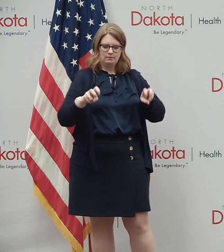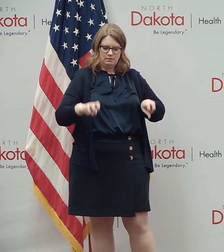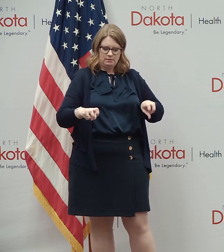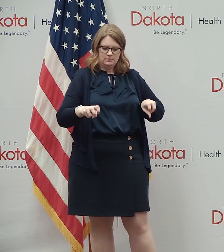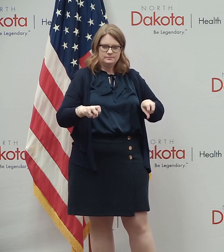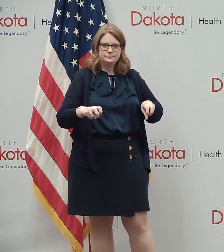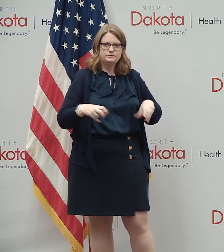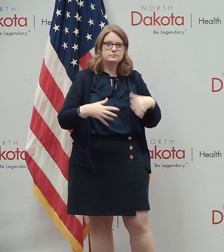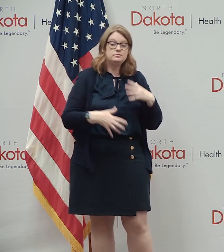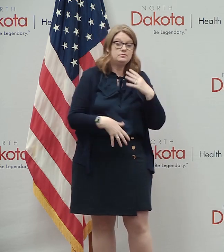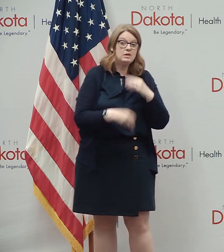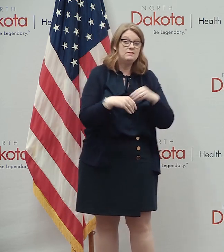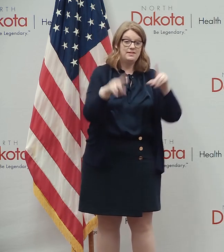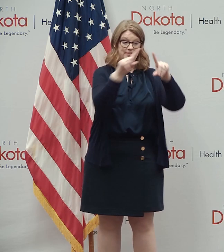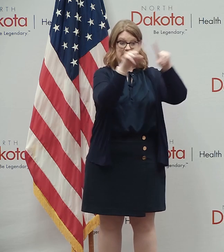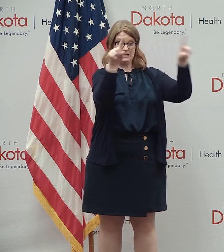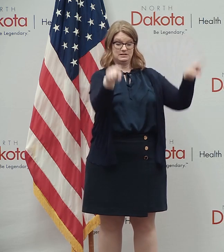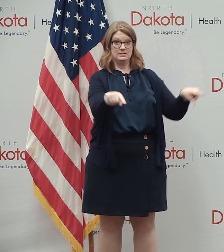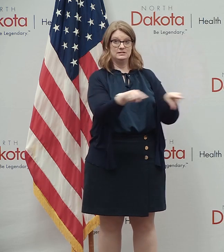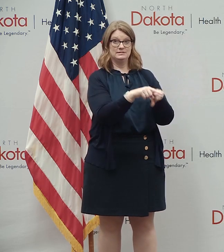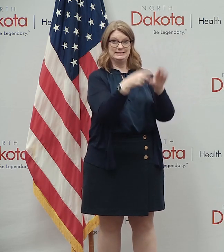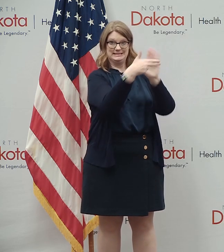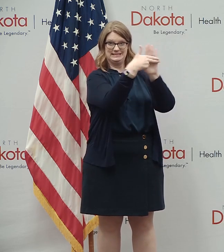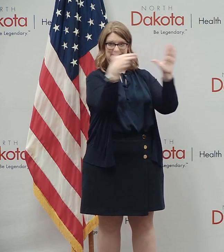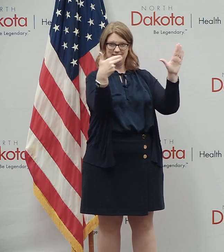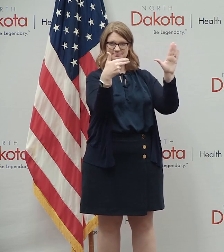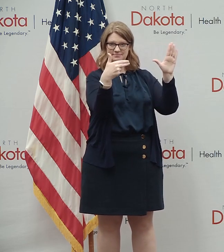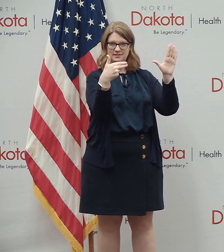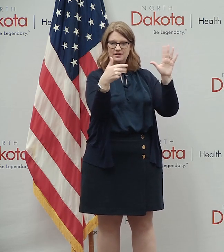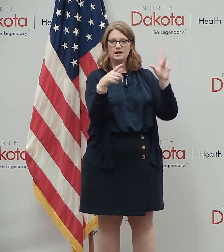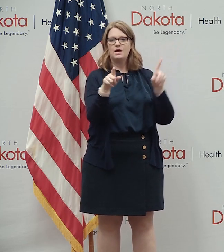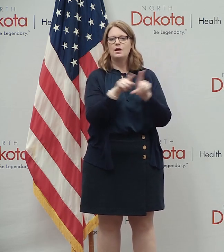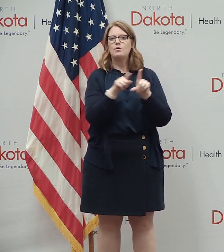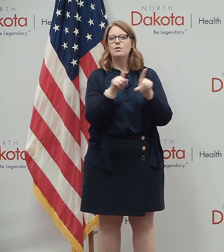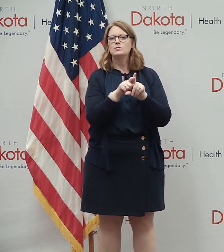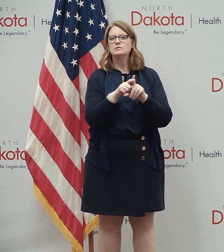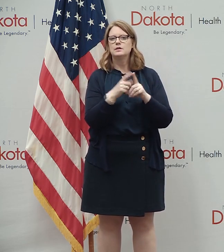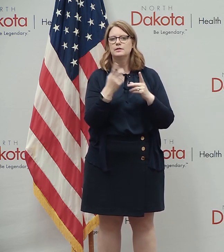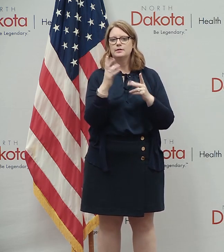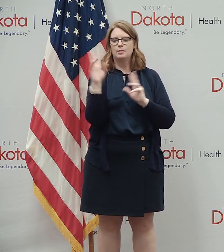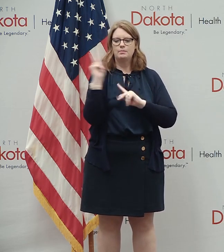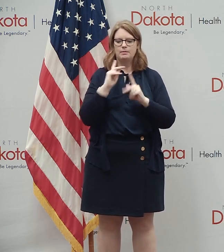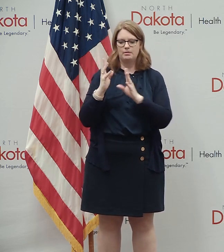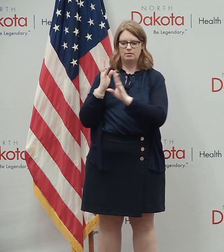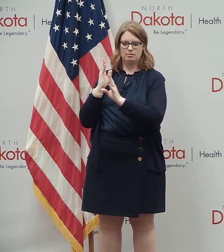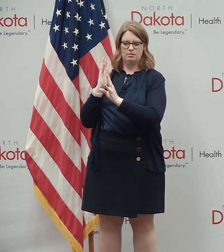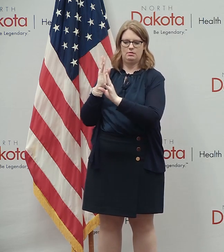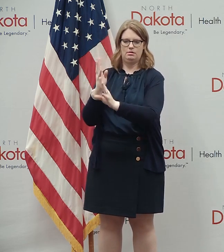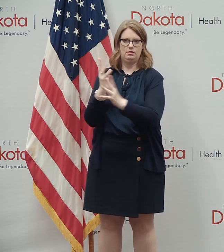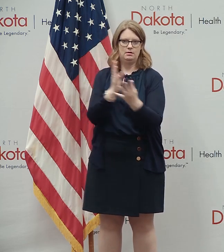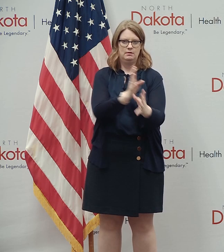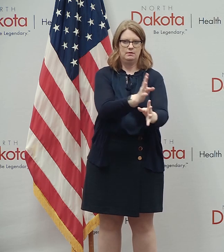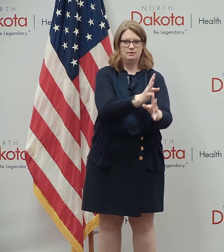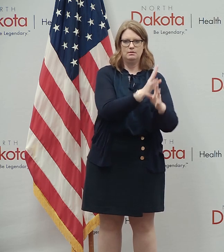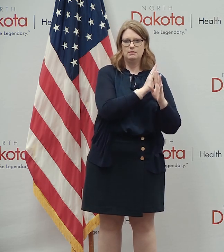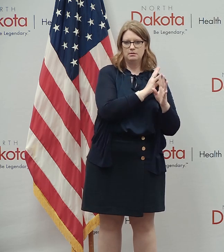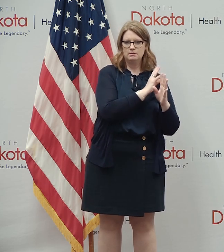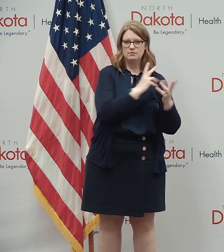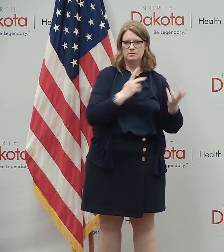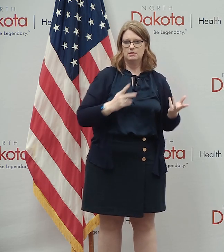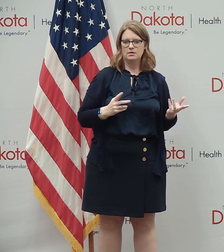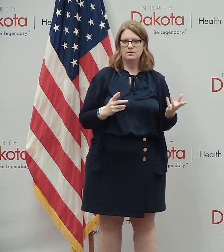added signage to keep that proper distancing and also to ensure a traffic flow that will cut down on people